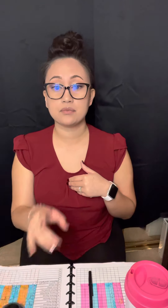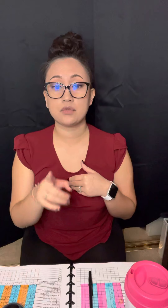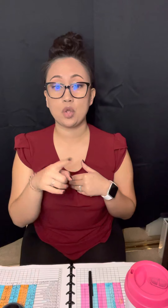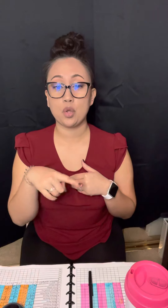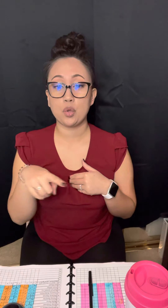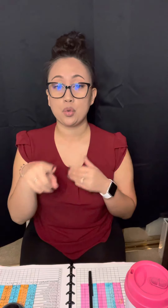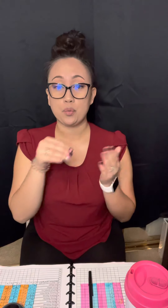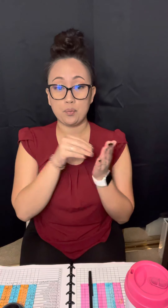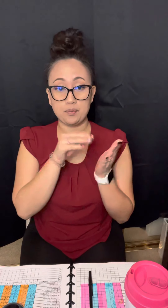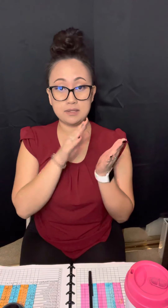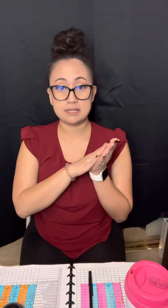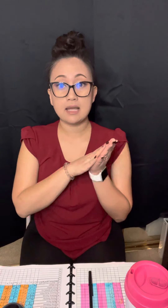July